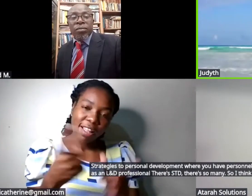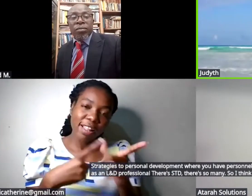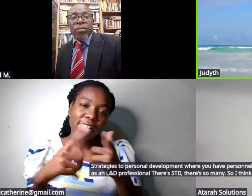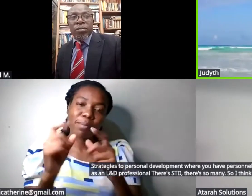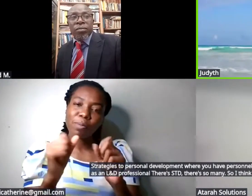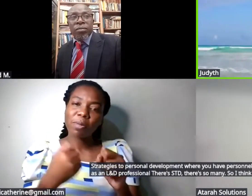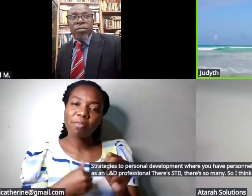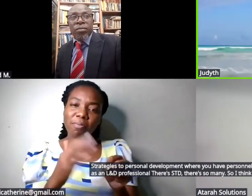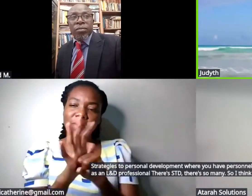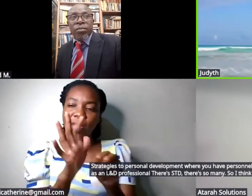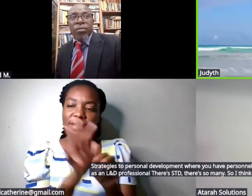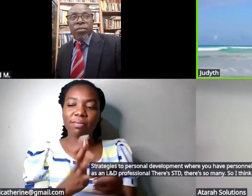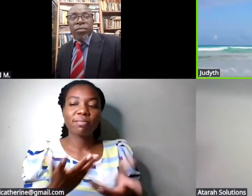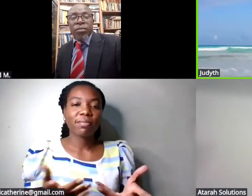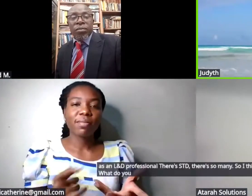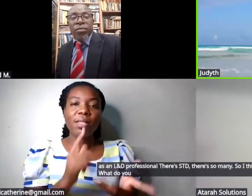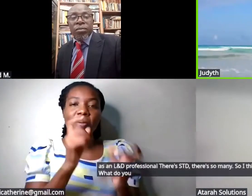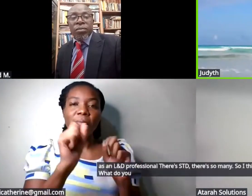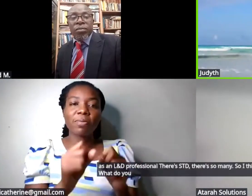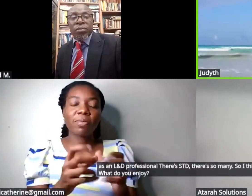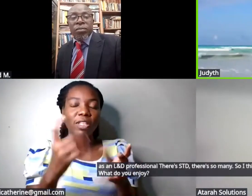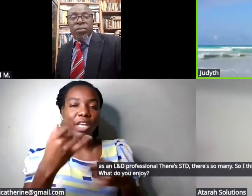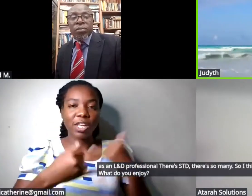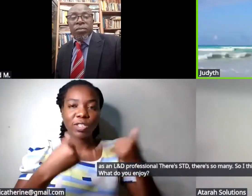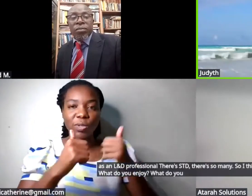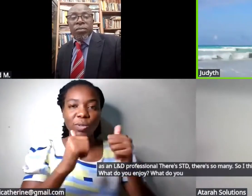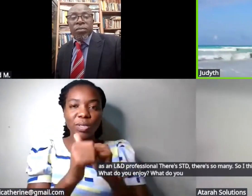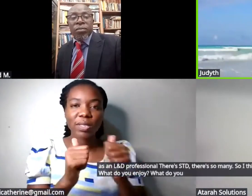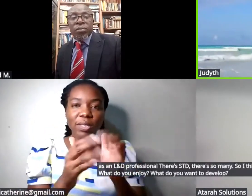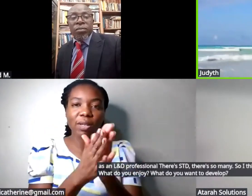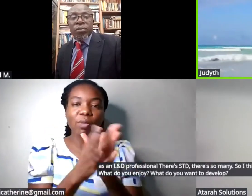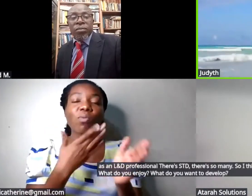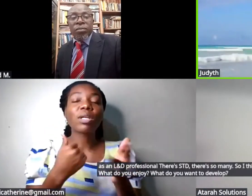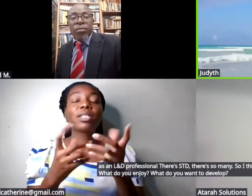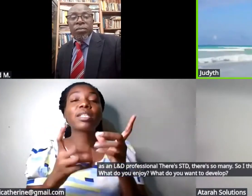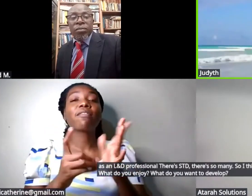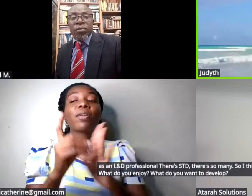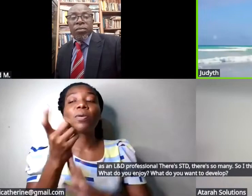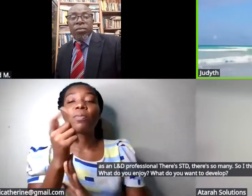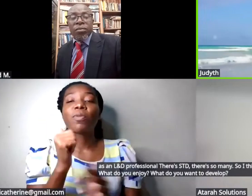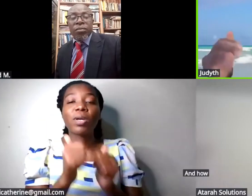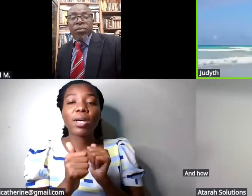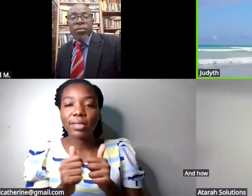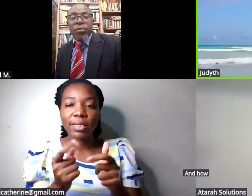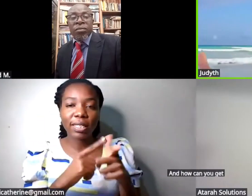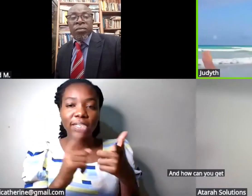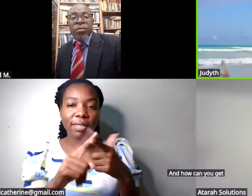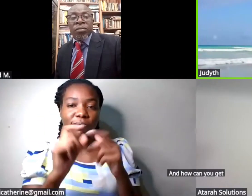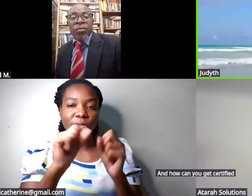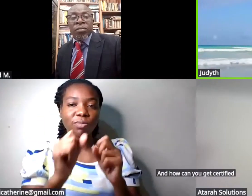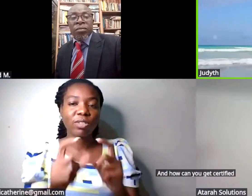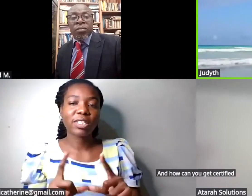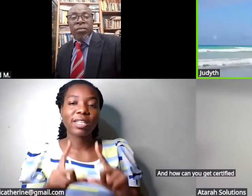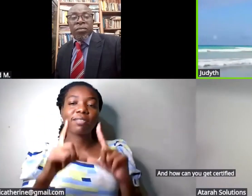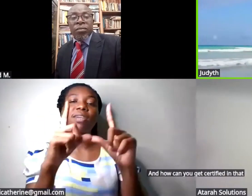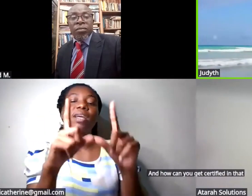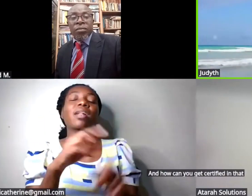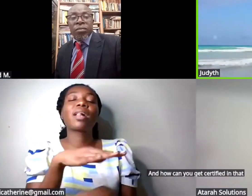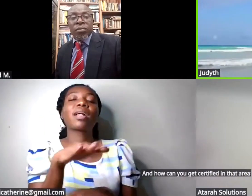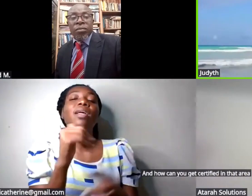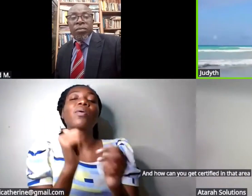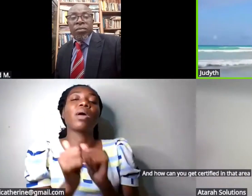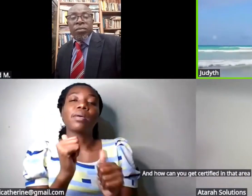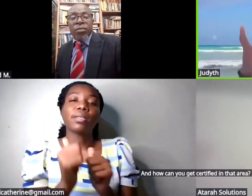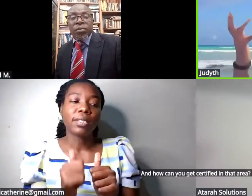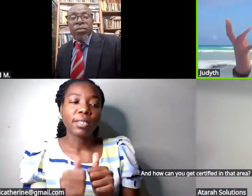do you enjoy? What do you want to develop? And how can you get certified in that area? The beauty